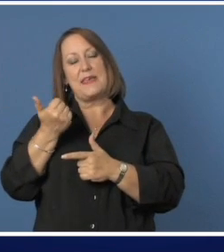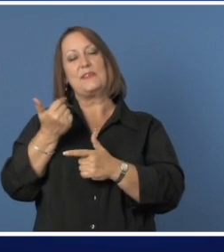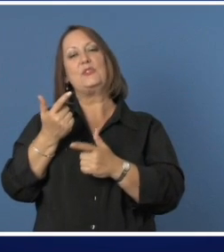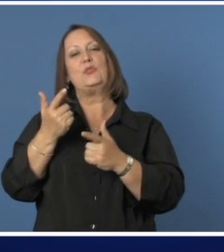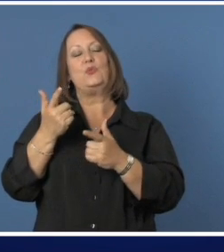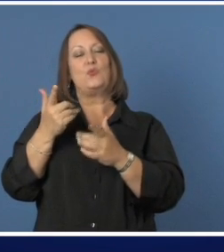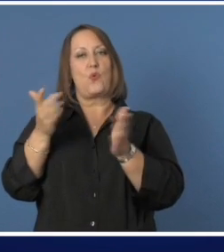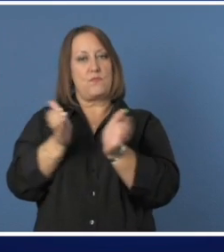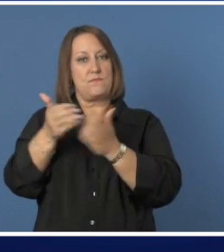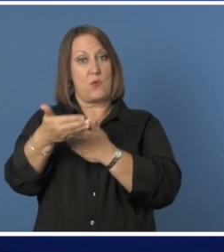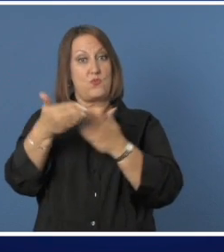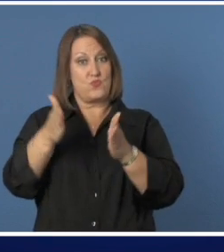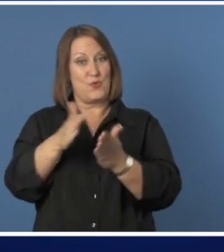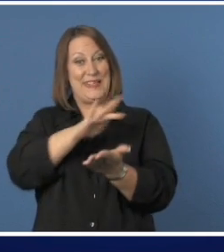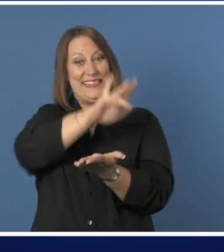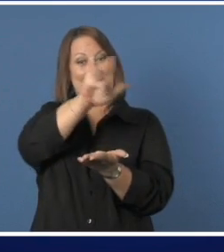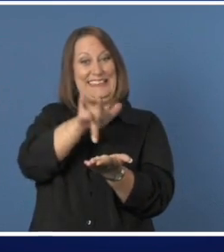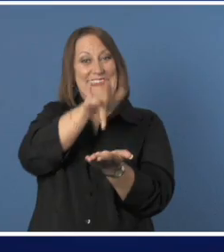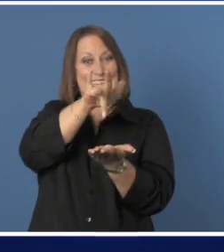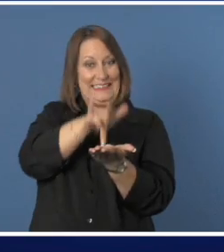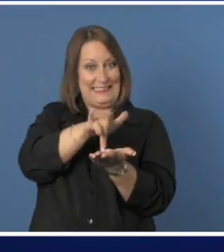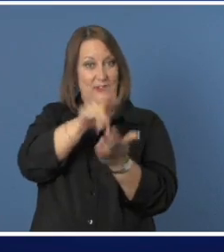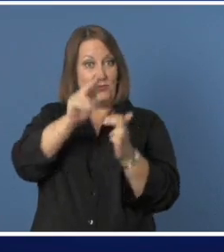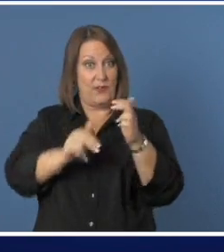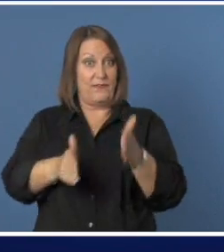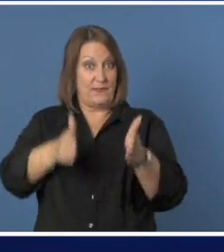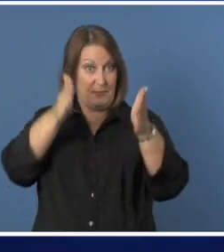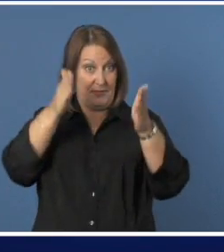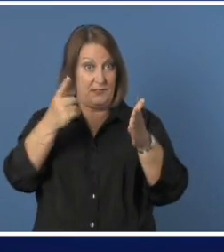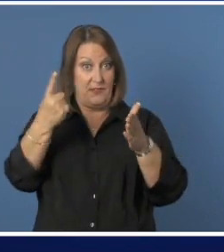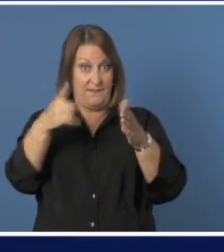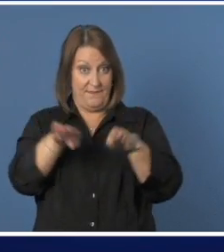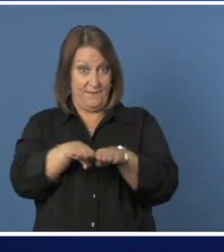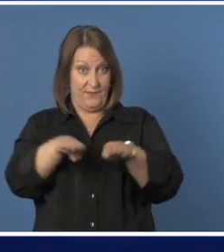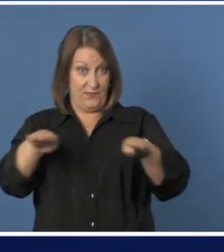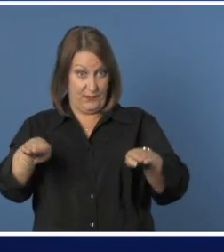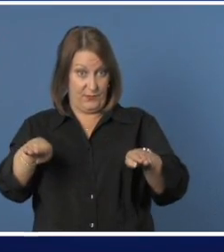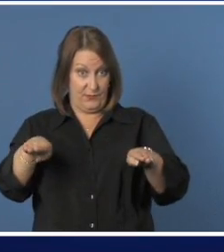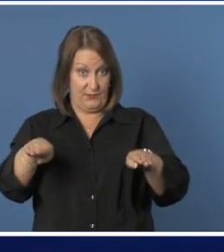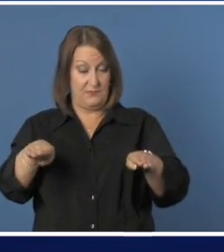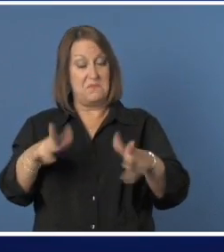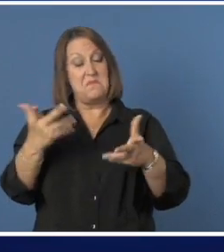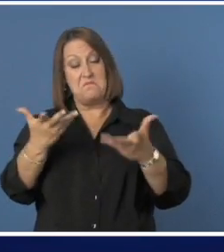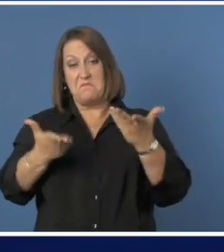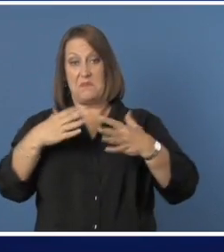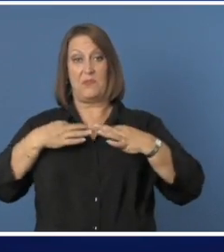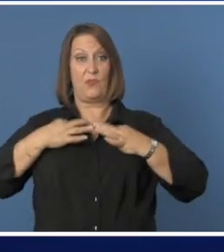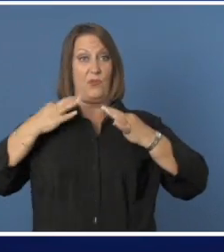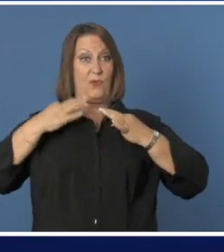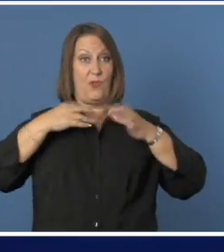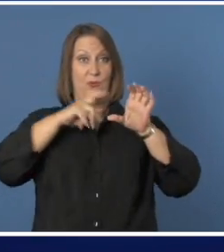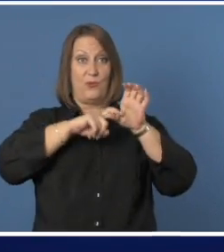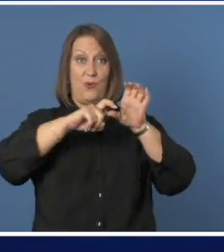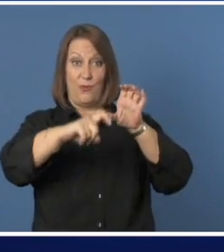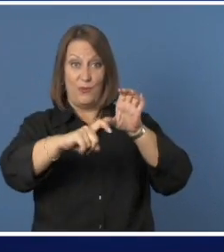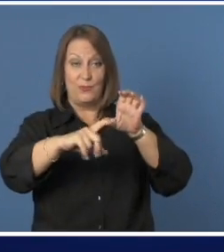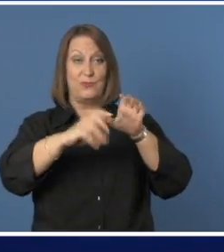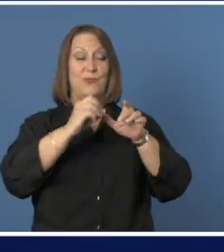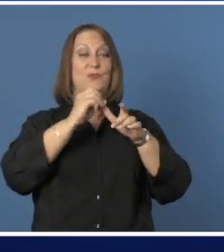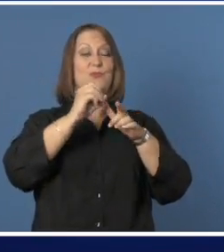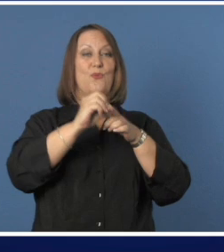if there is no basement if there to the center of an interior room on the lowest